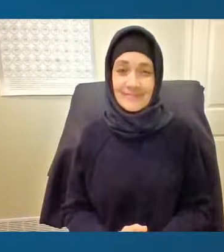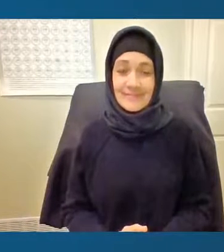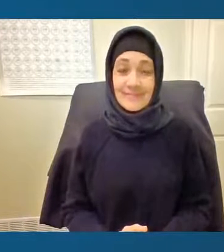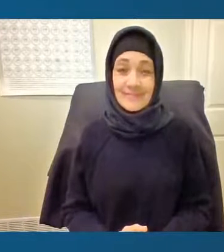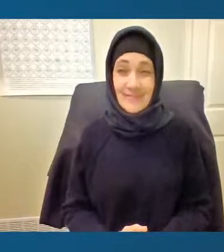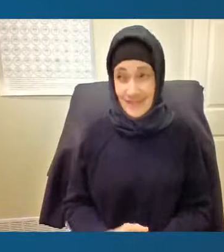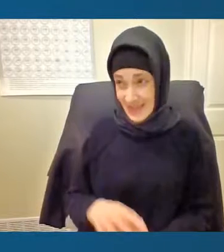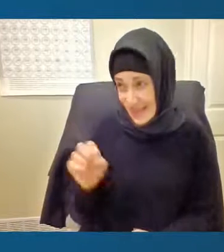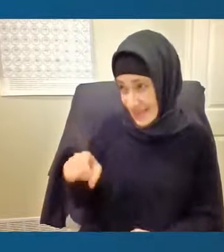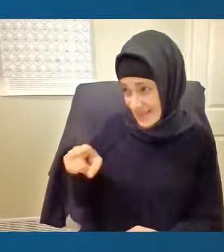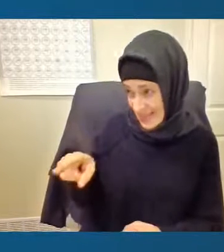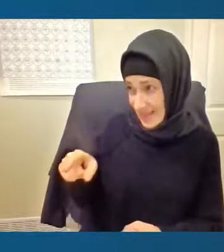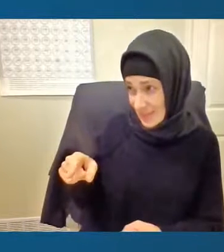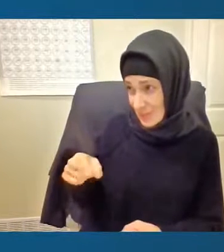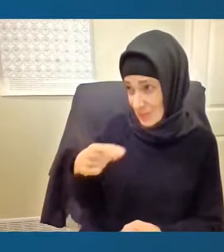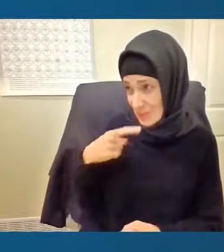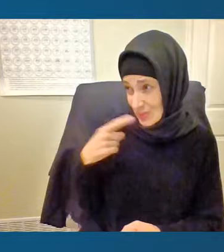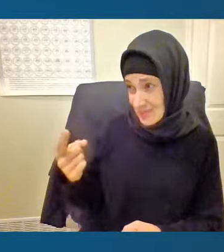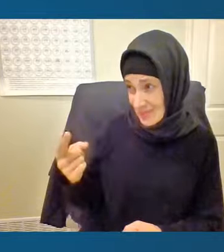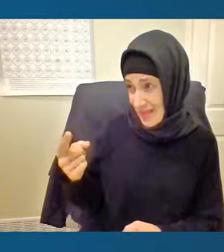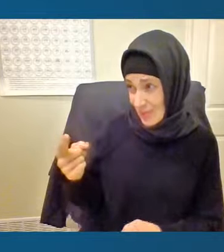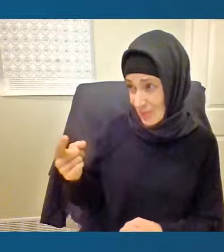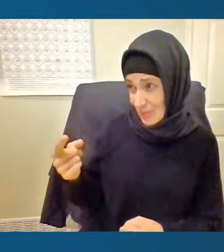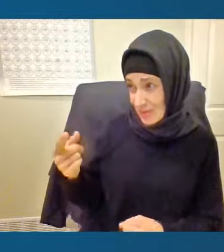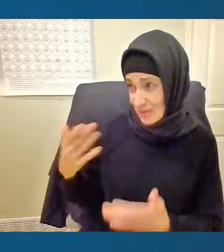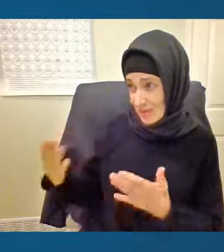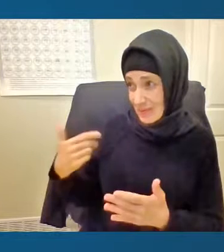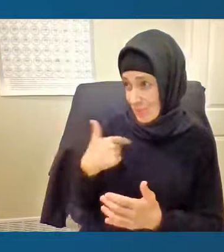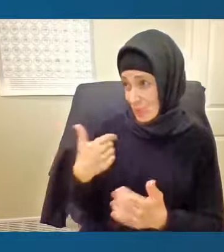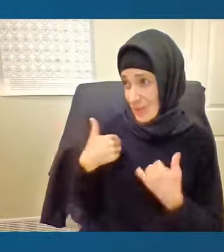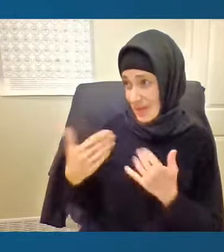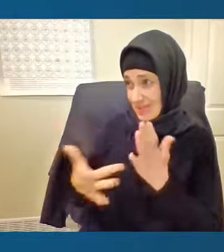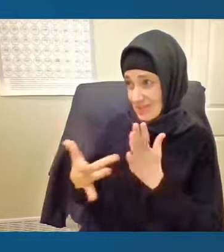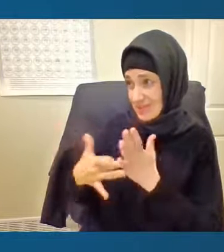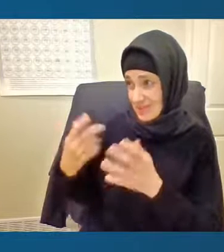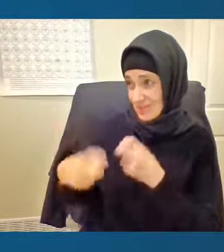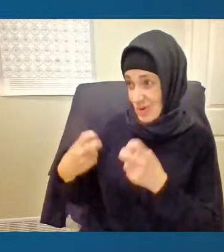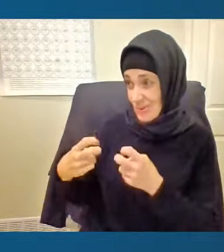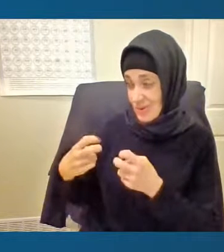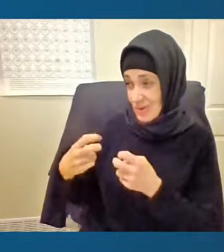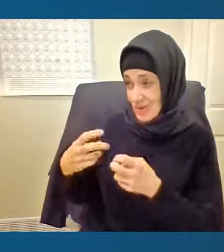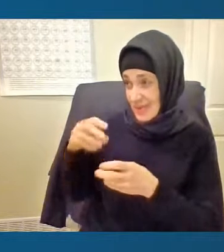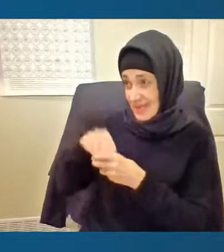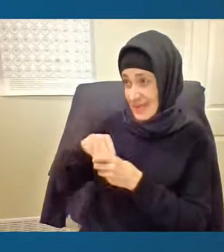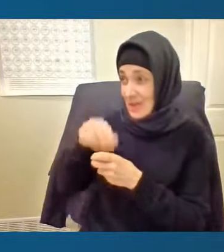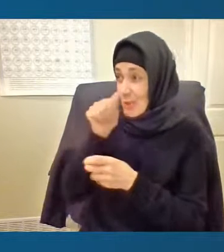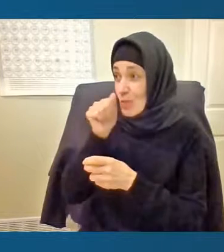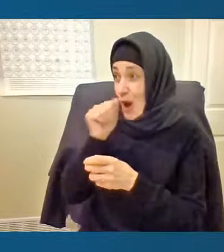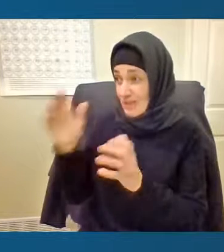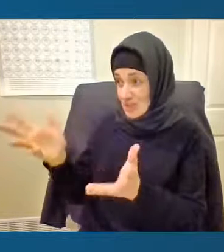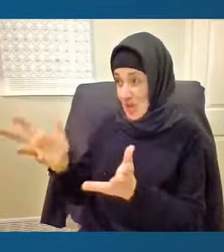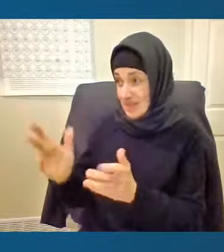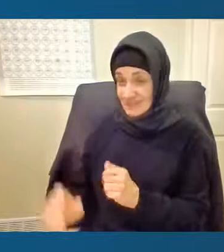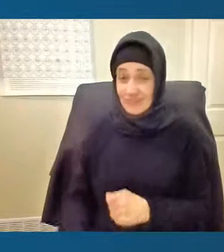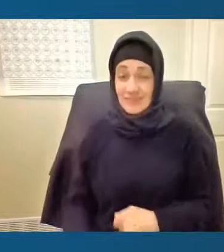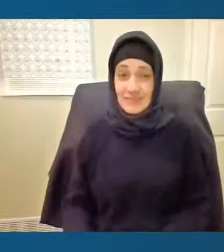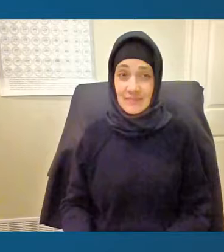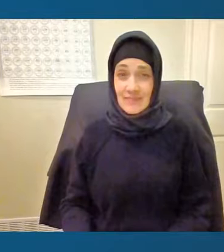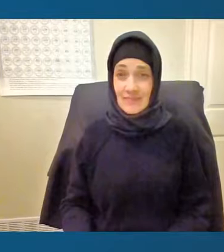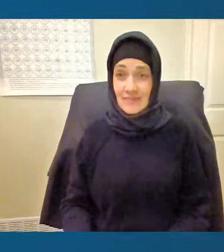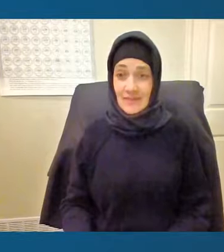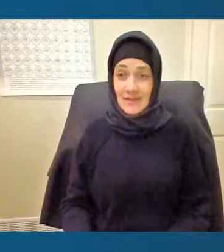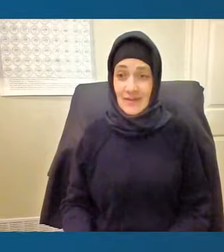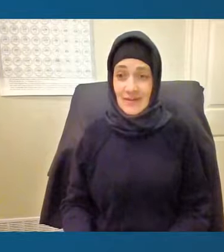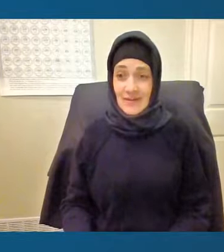Can you just tell her we might have a technical issue when we switch the, in the private chat, there's a private chat. Oh, yeah,